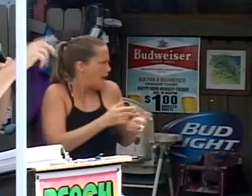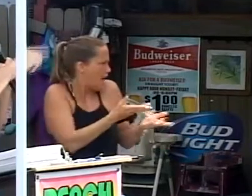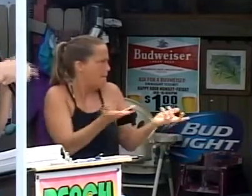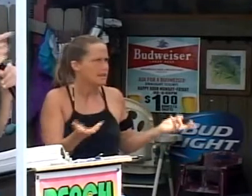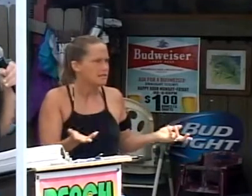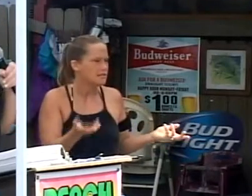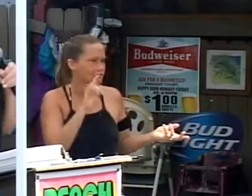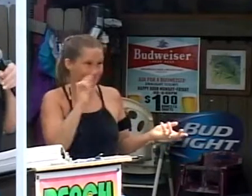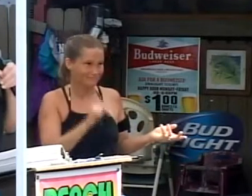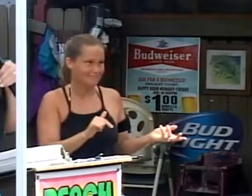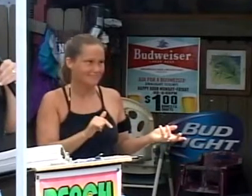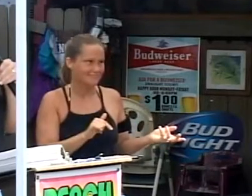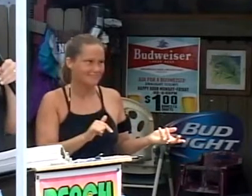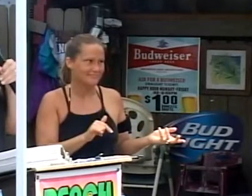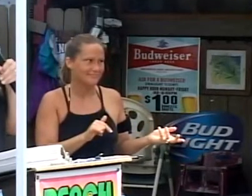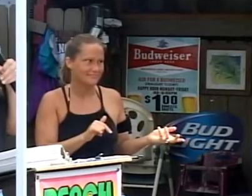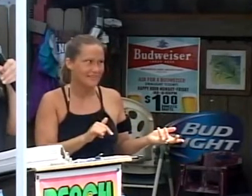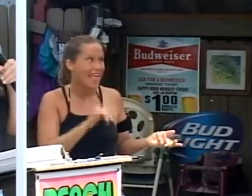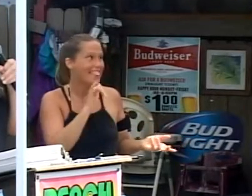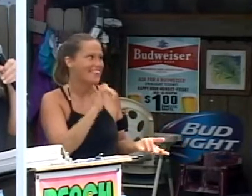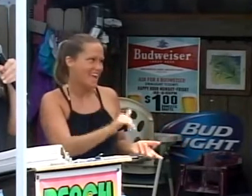have to share with other people.